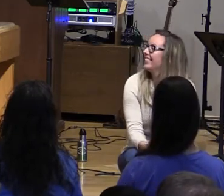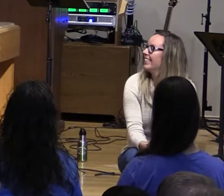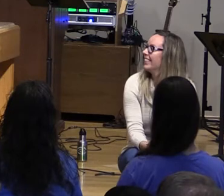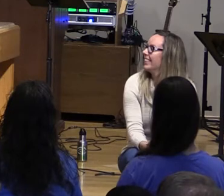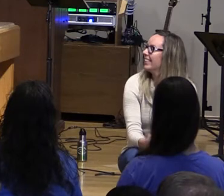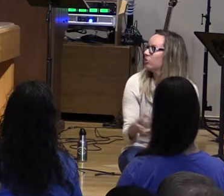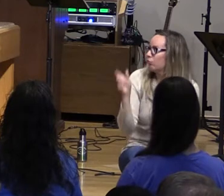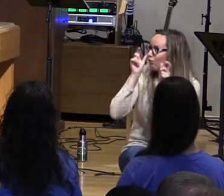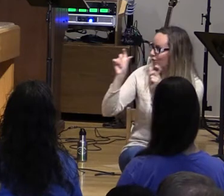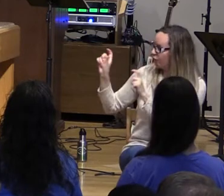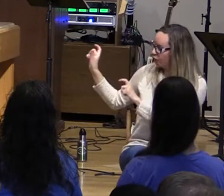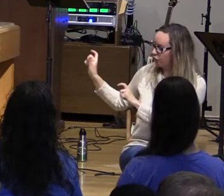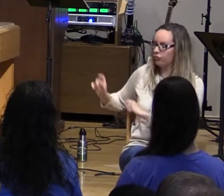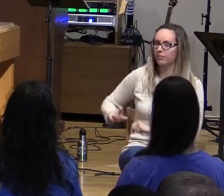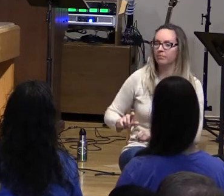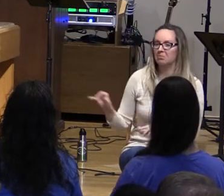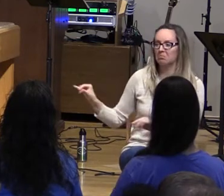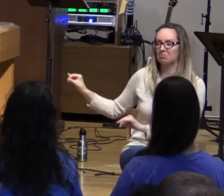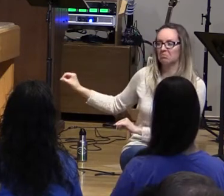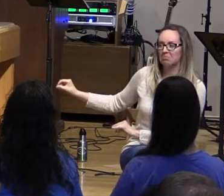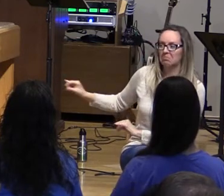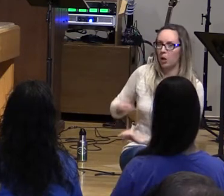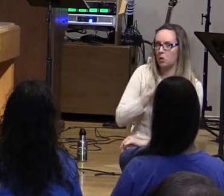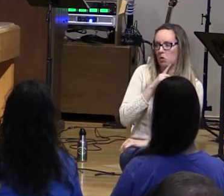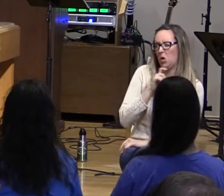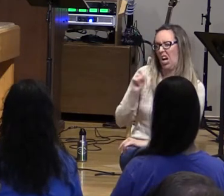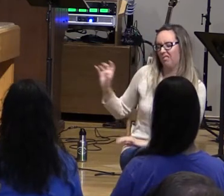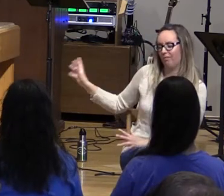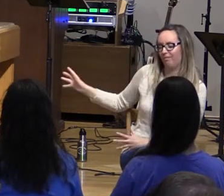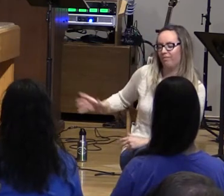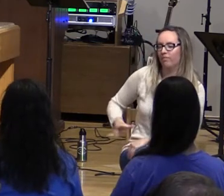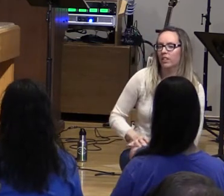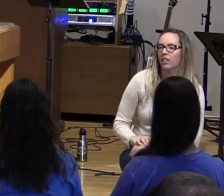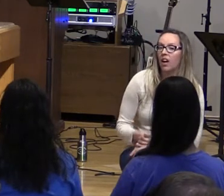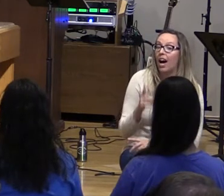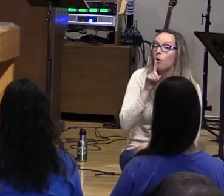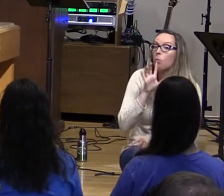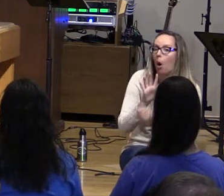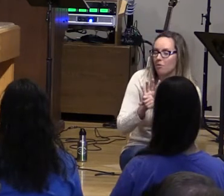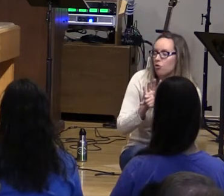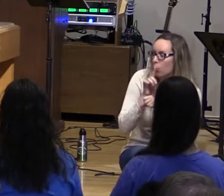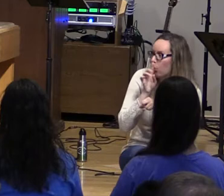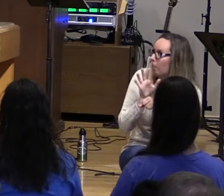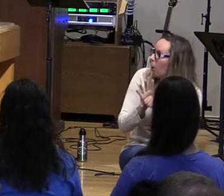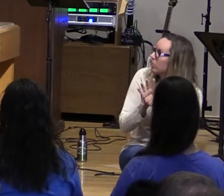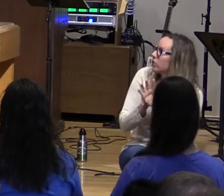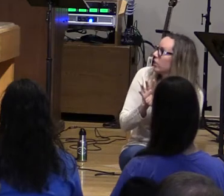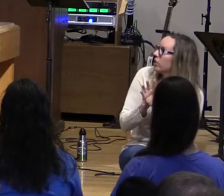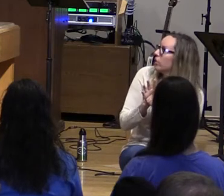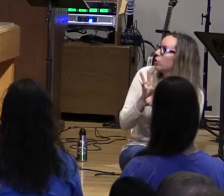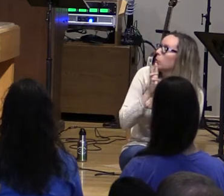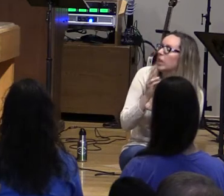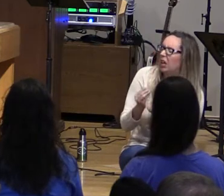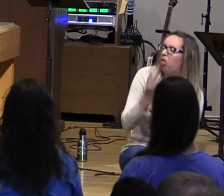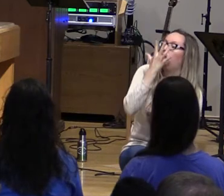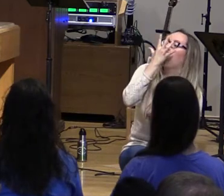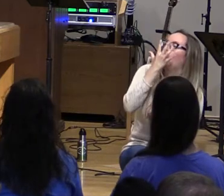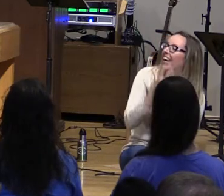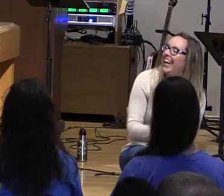You want to set those on the communion table so they stay nice and dry? Because I promise you, you are going to get